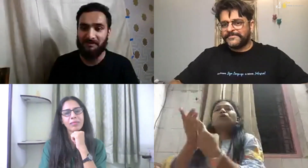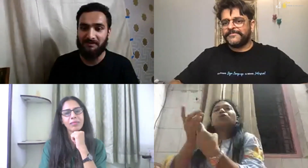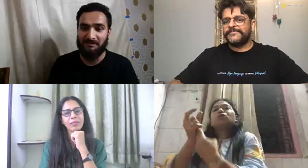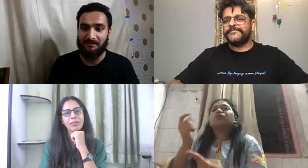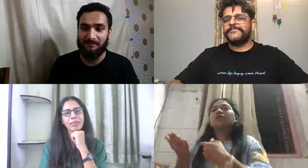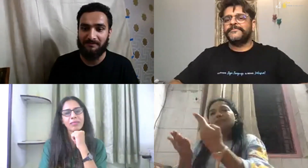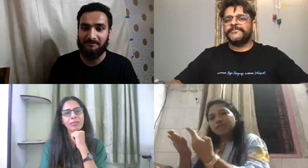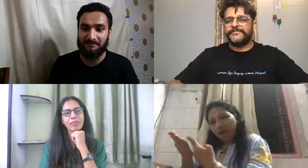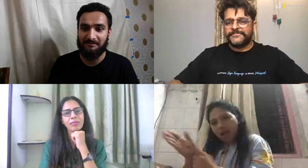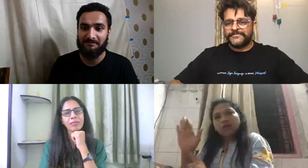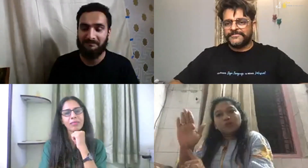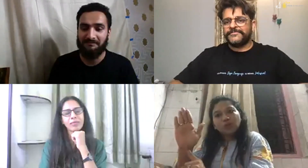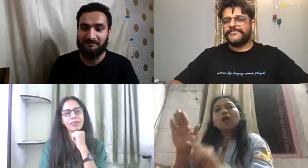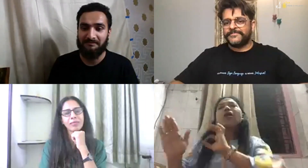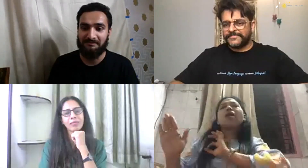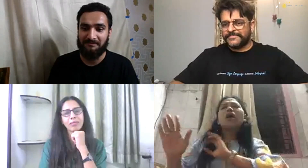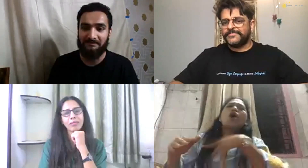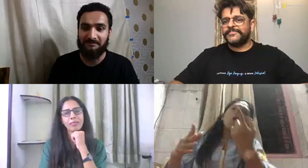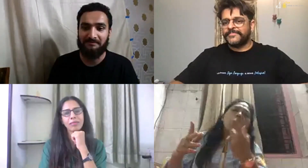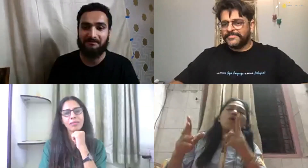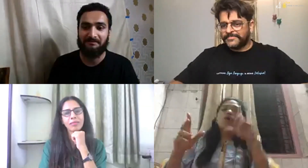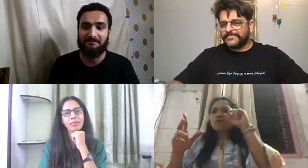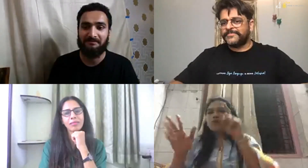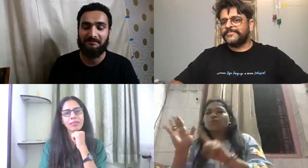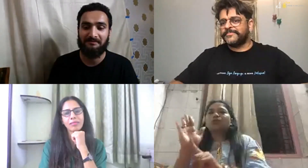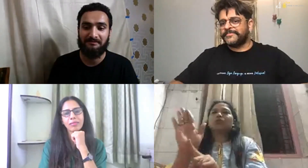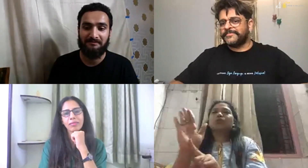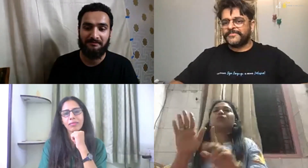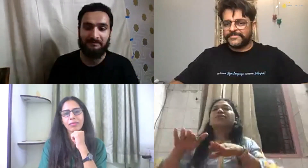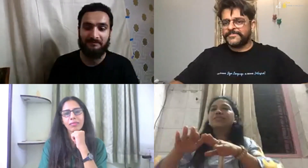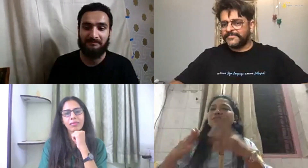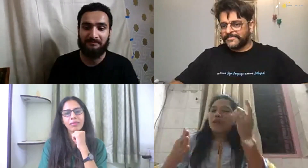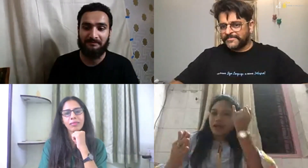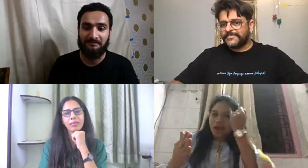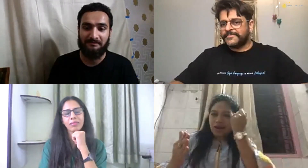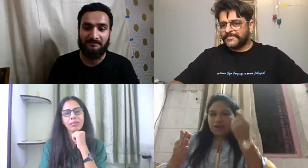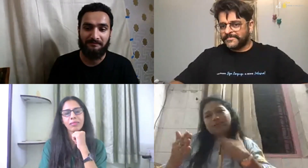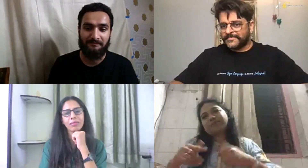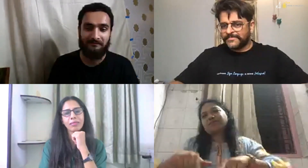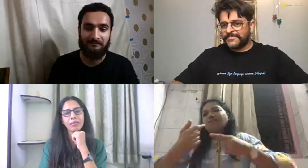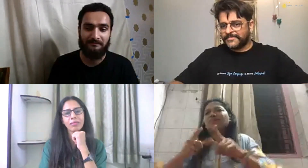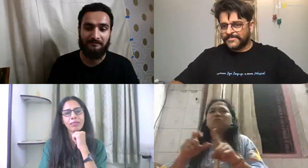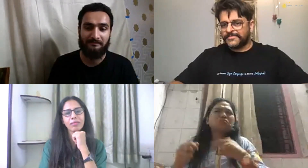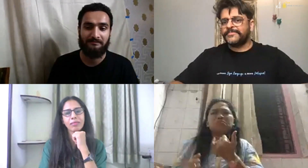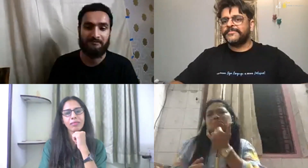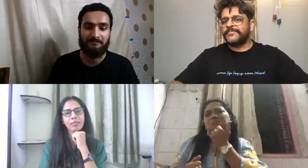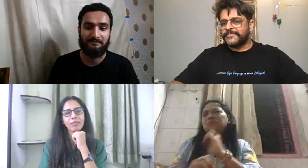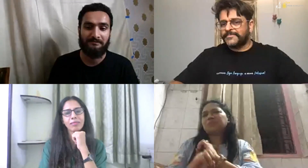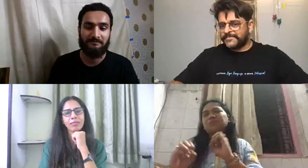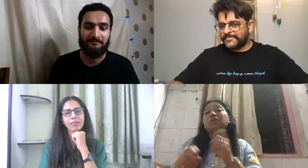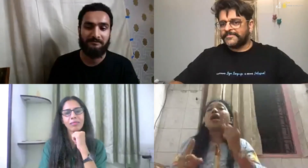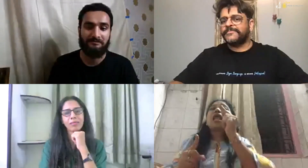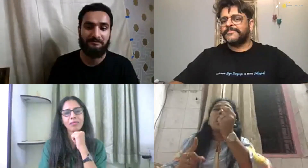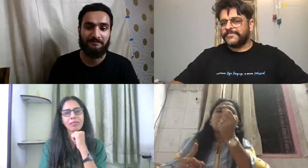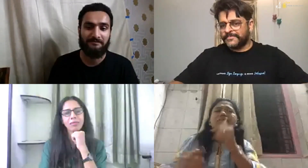to the customers? You should have a smartphone. So sometimes I show through the mobile as well, and sometimes I make the designs